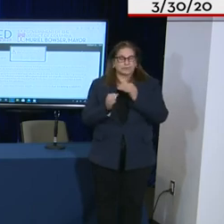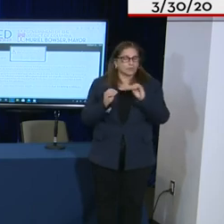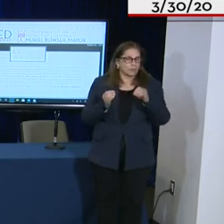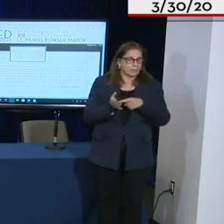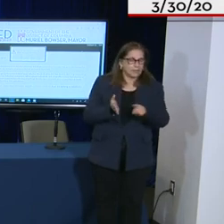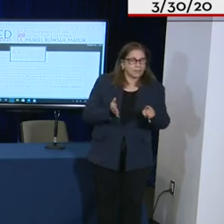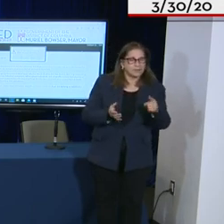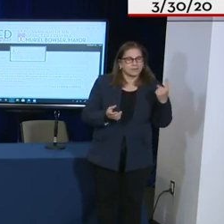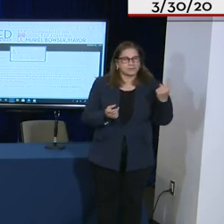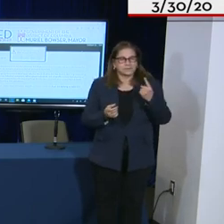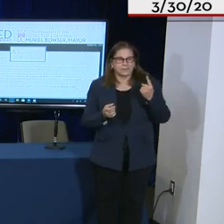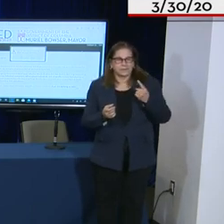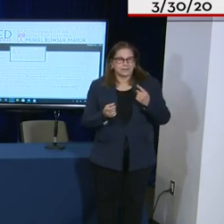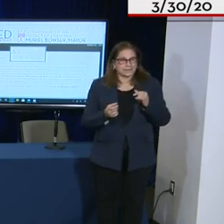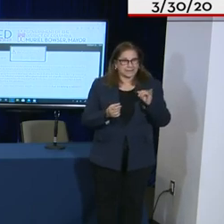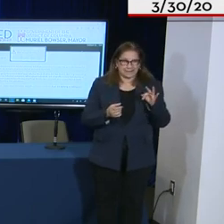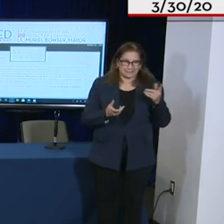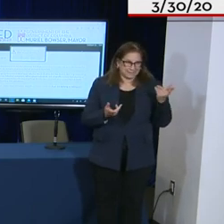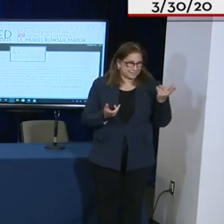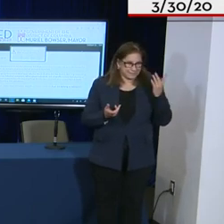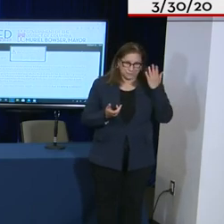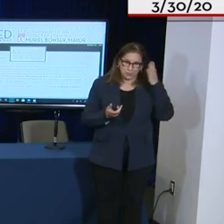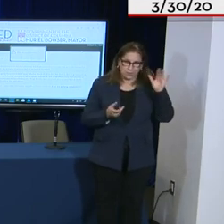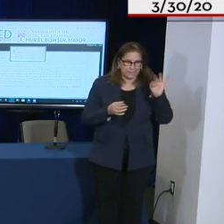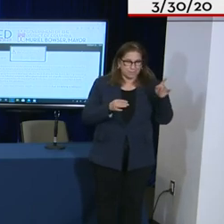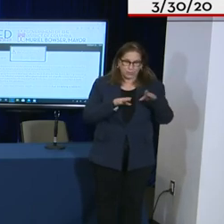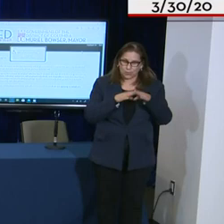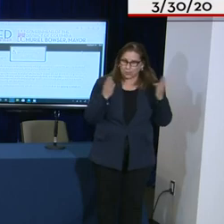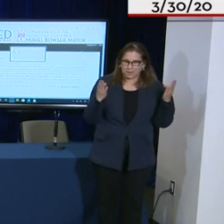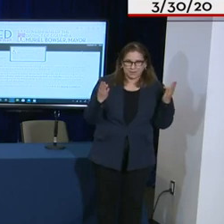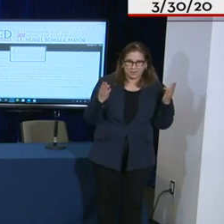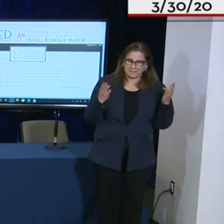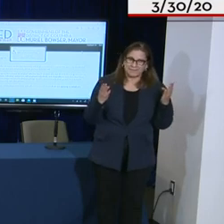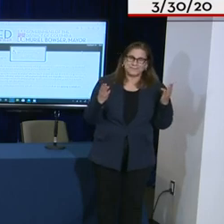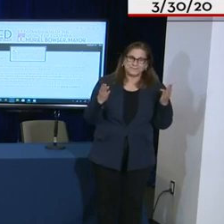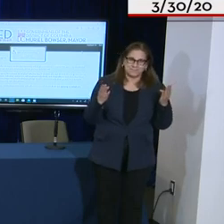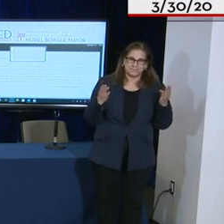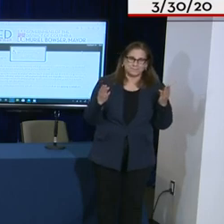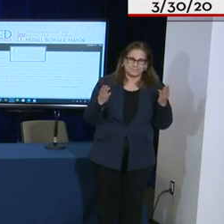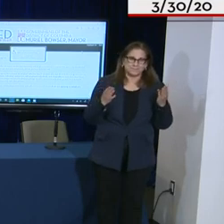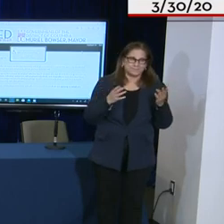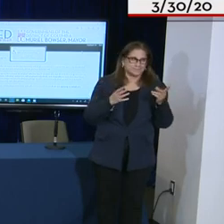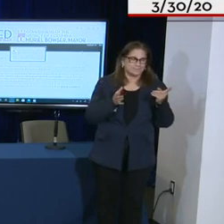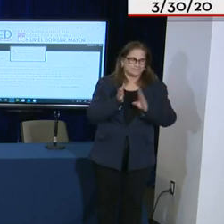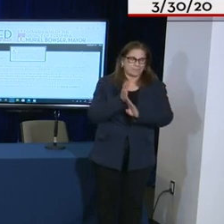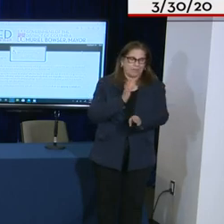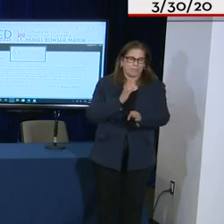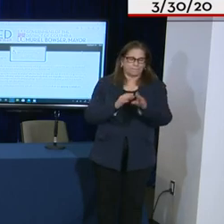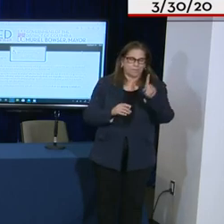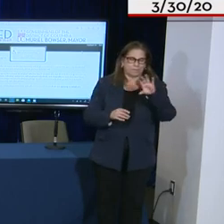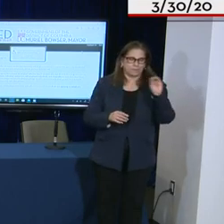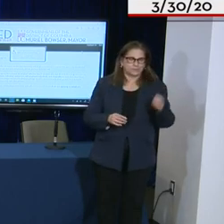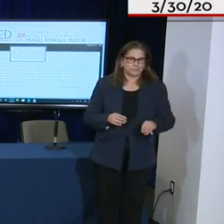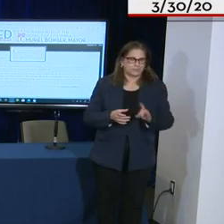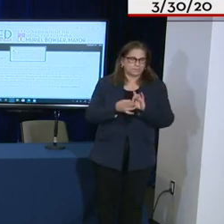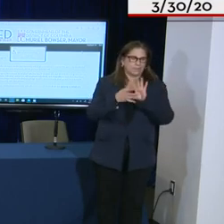of the future, then perhaps you may want to separate the individual.